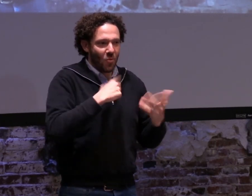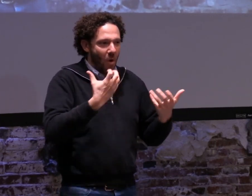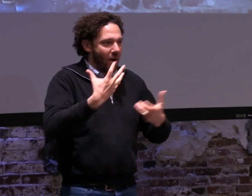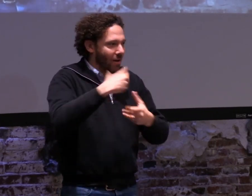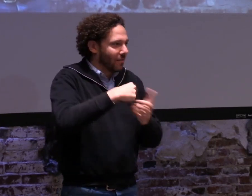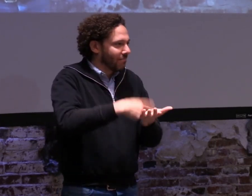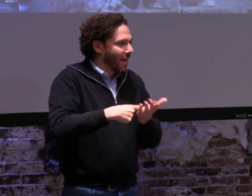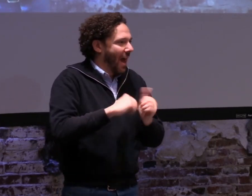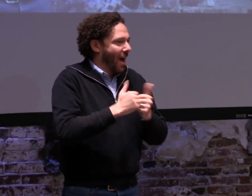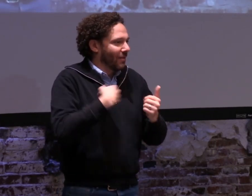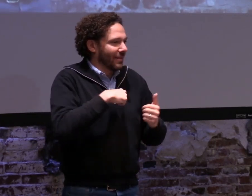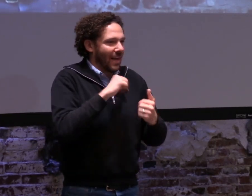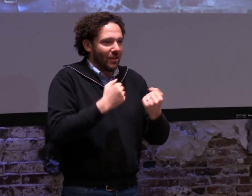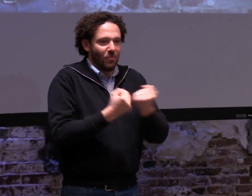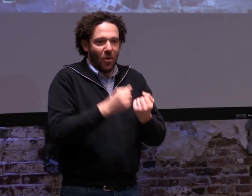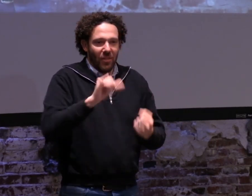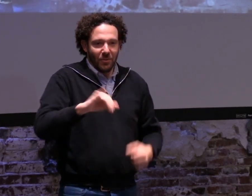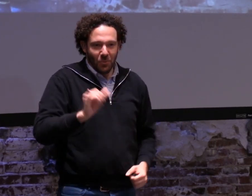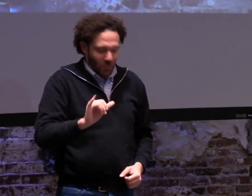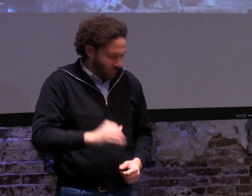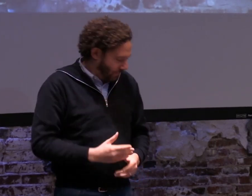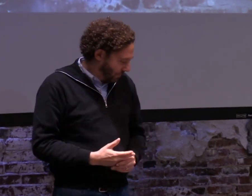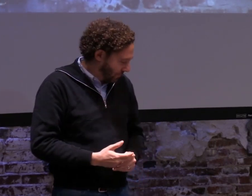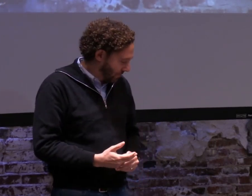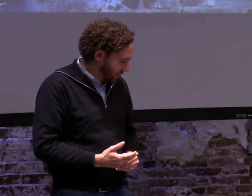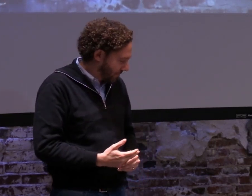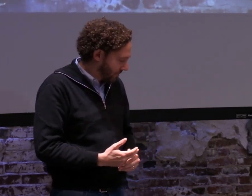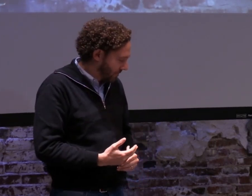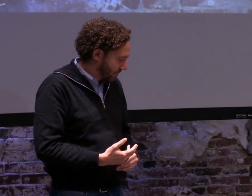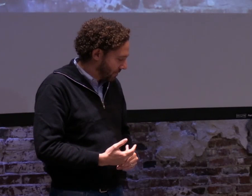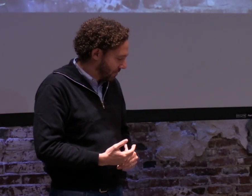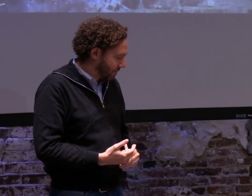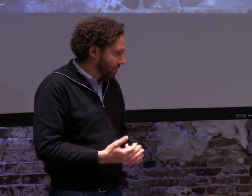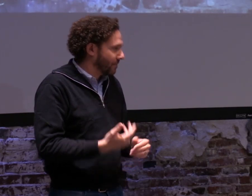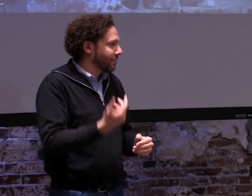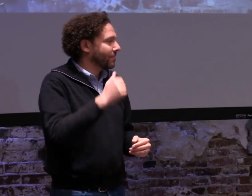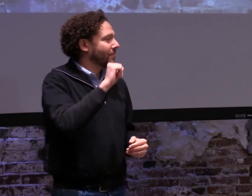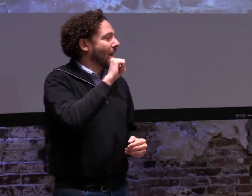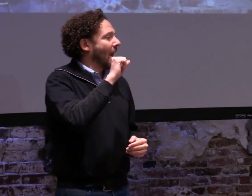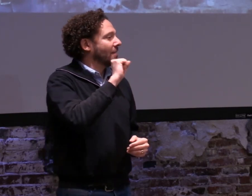legacy. And so we want to discuss how we can support that vision as well.